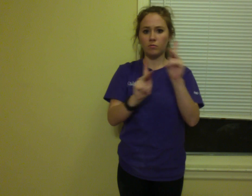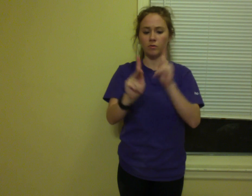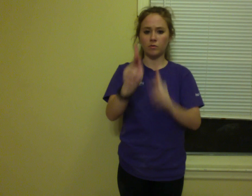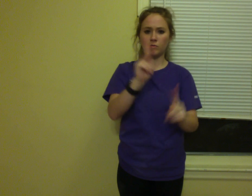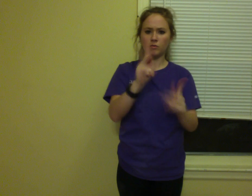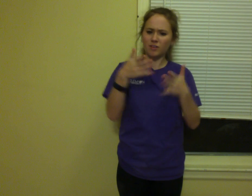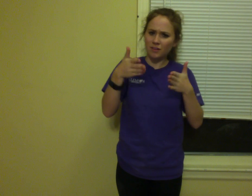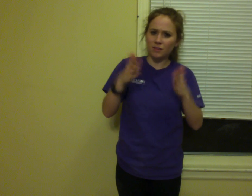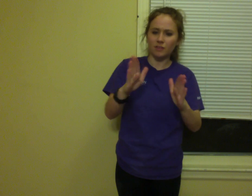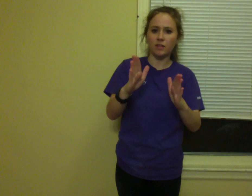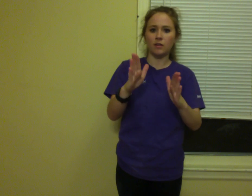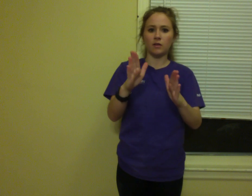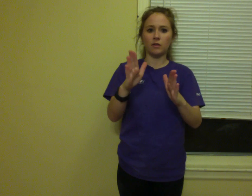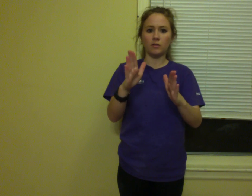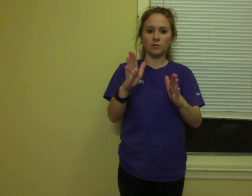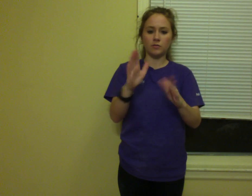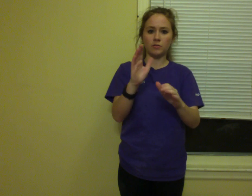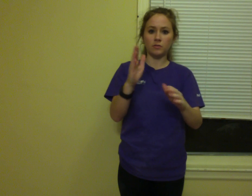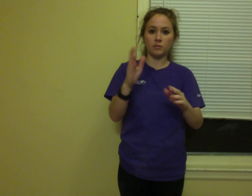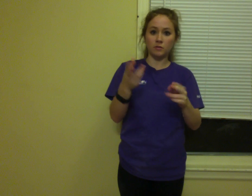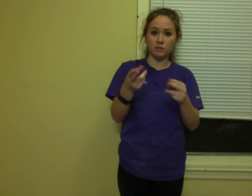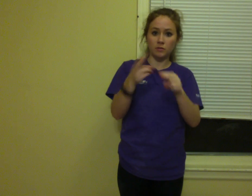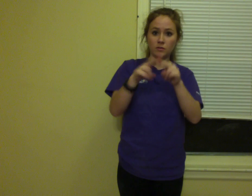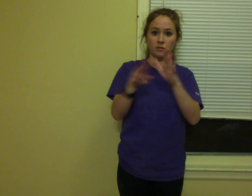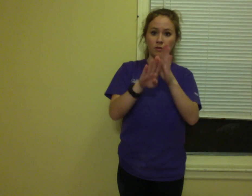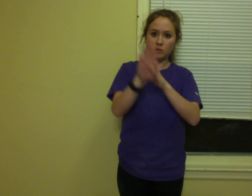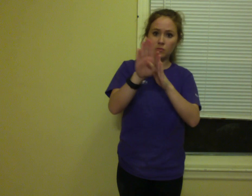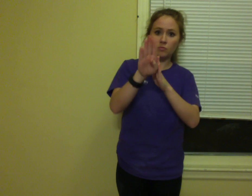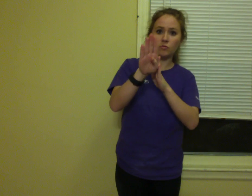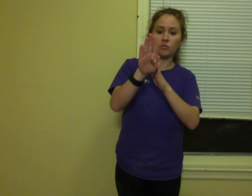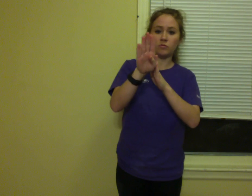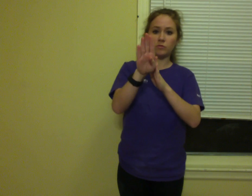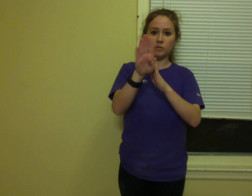skills, and the chance to put these skills to effective use.